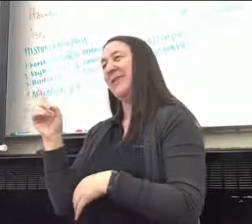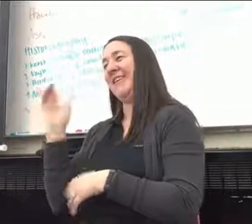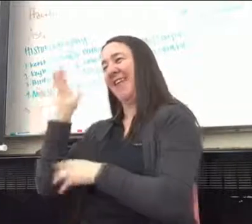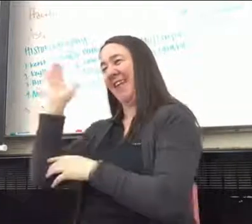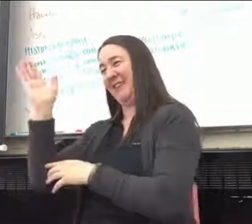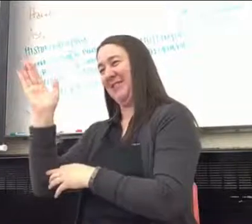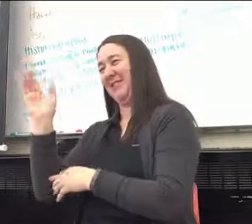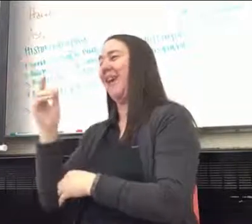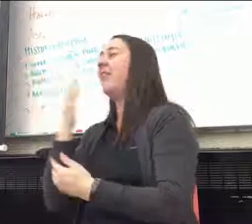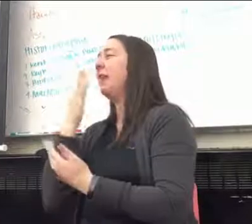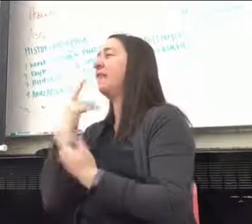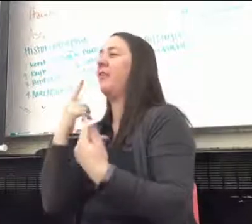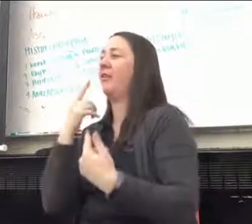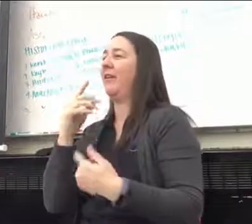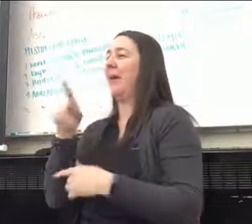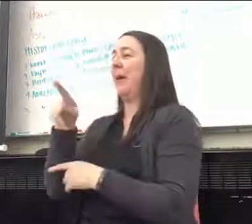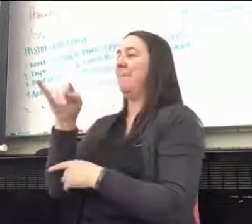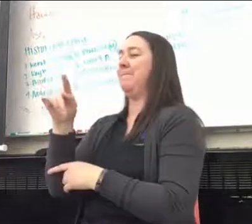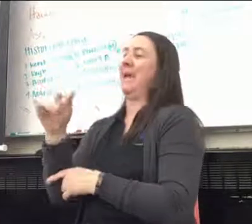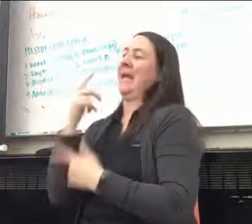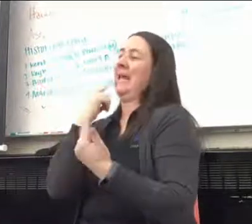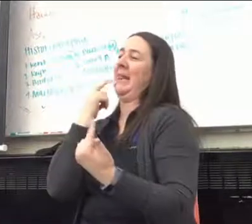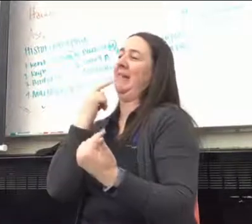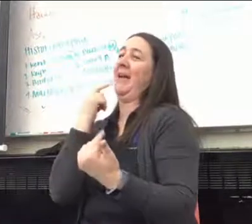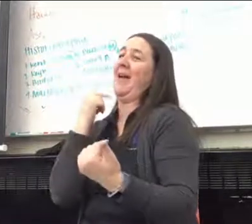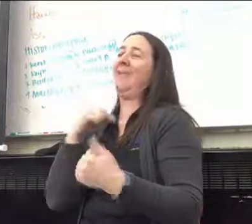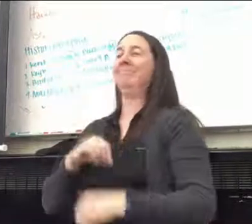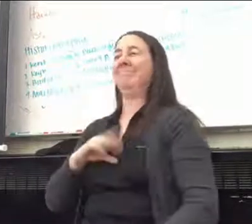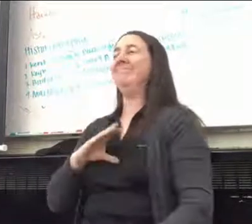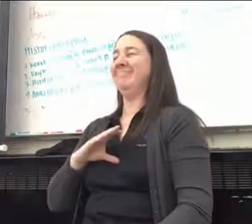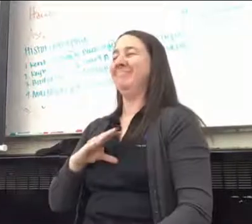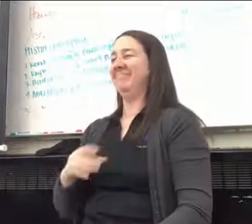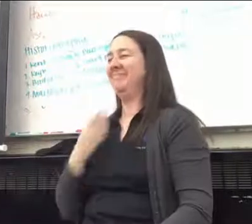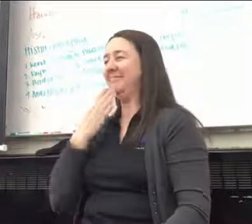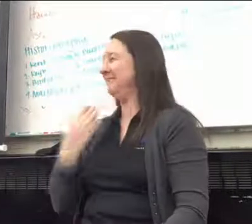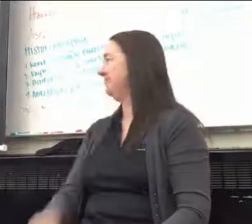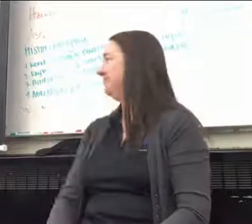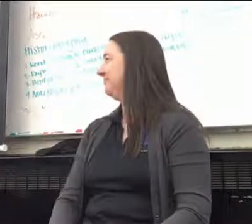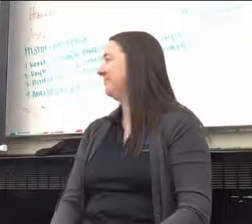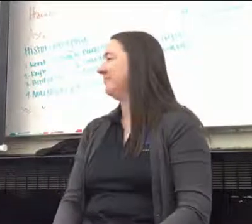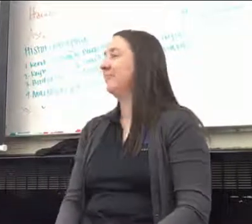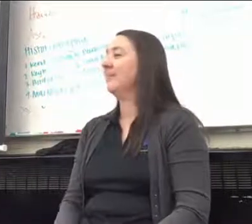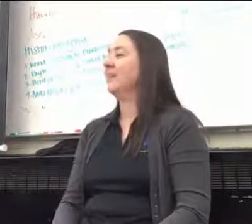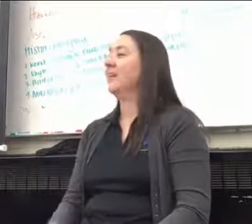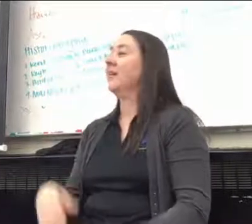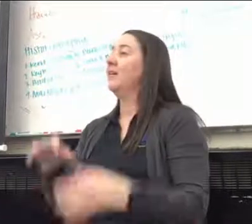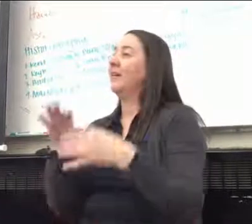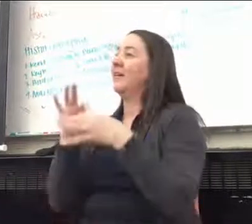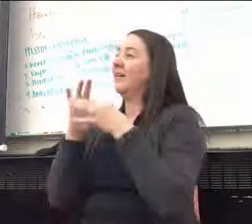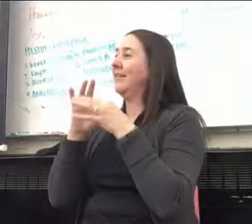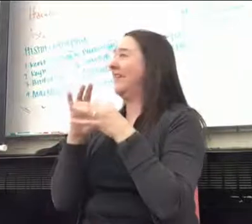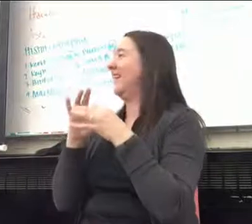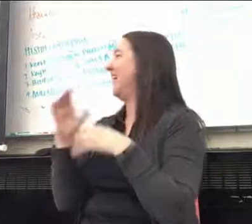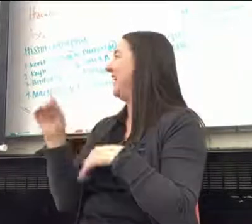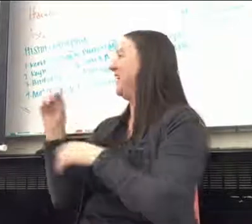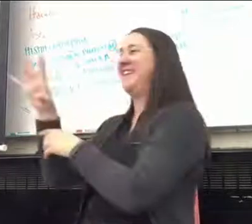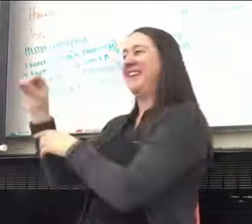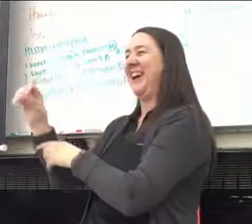so much for that pity laugh, by the way. It made me feel really good. Now, in terms of nationalism, yes, I